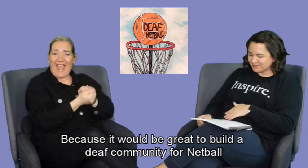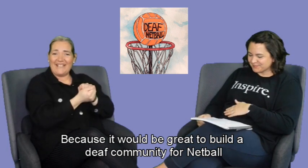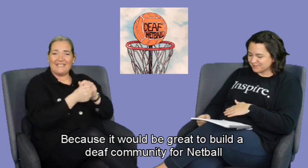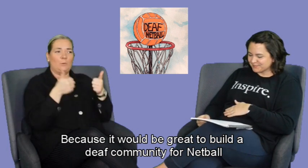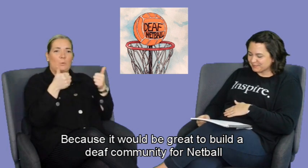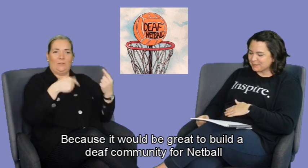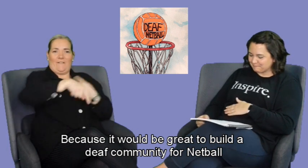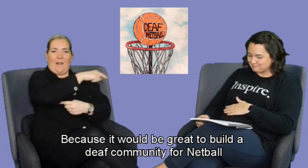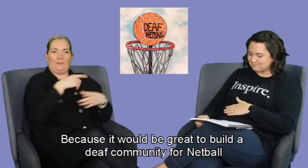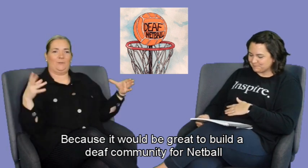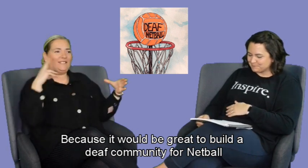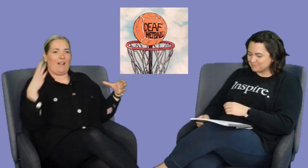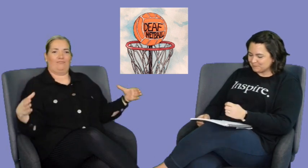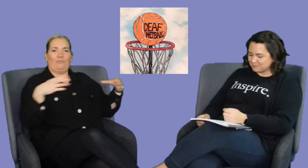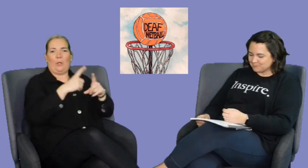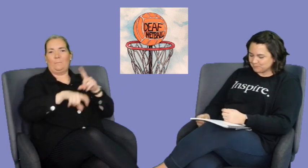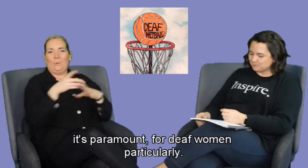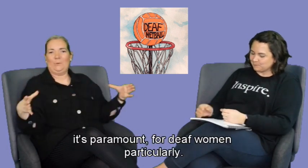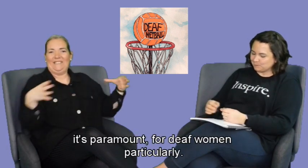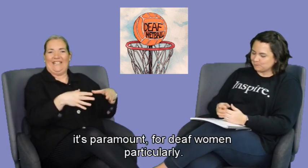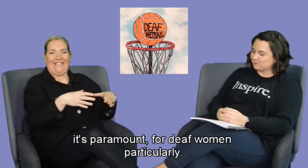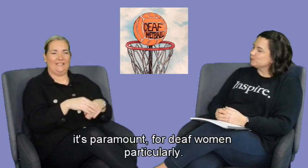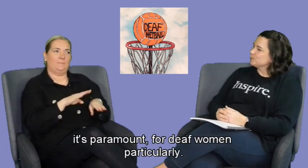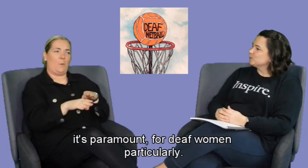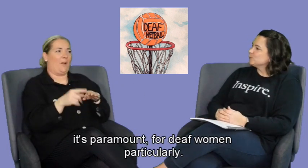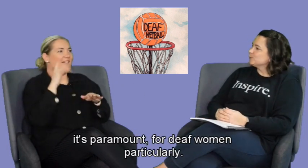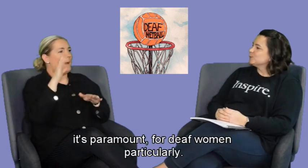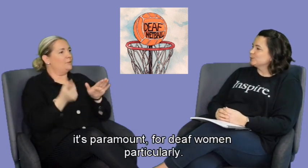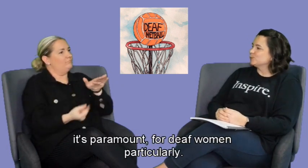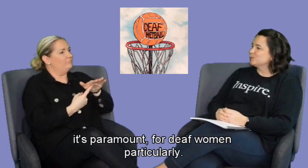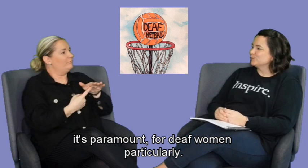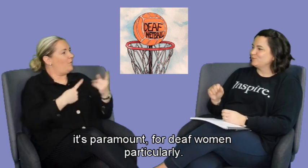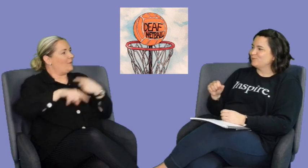build a deaf community for netball. It's paramount for deaf women particularly.